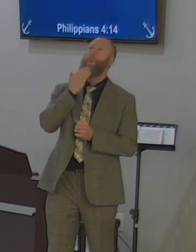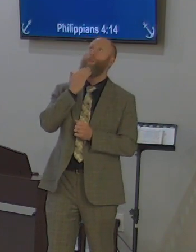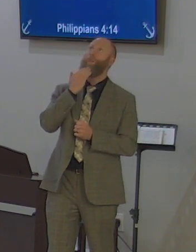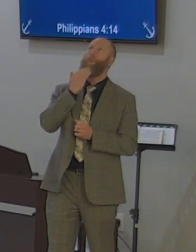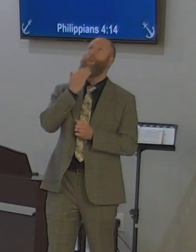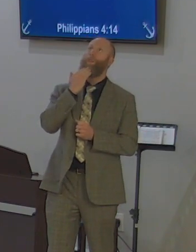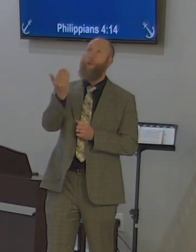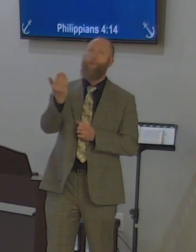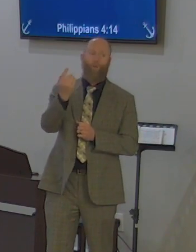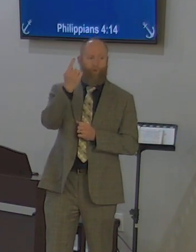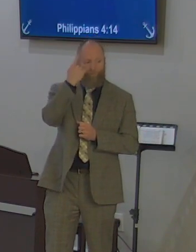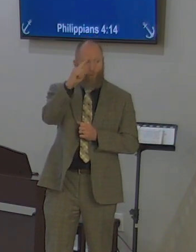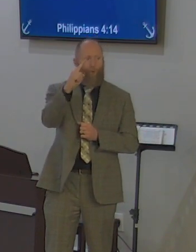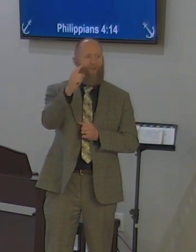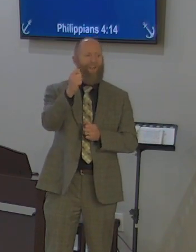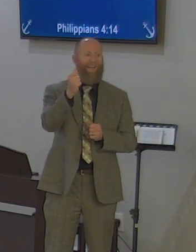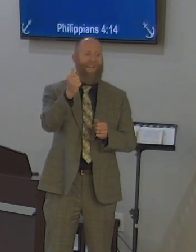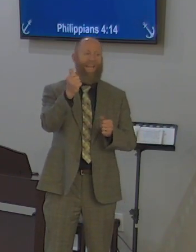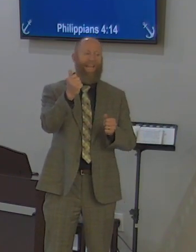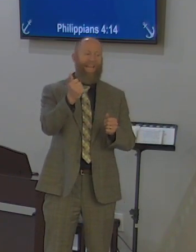Thankfulness.